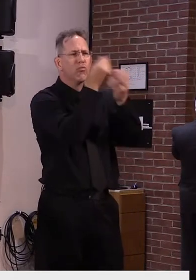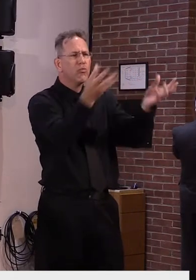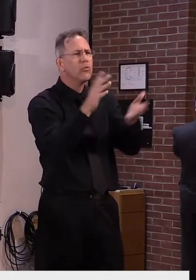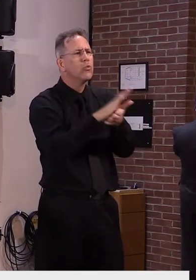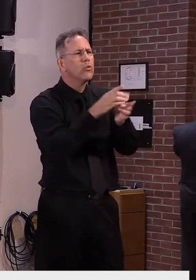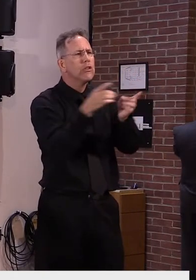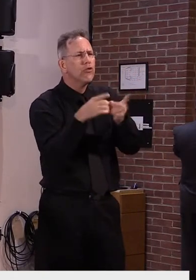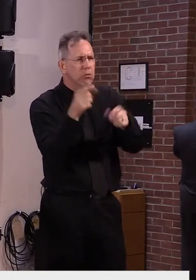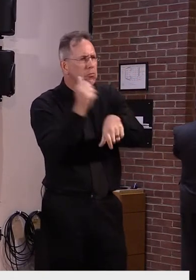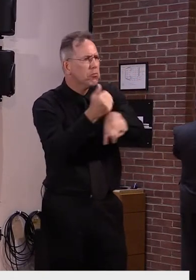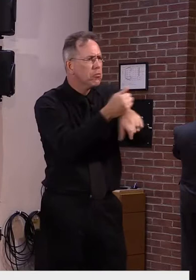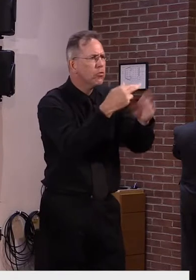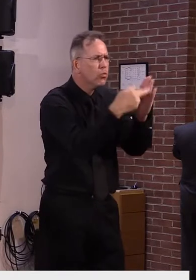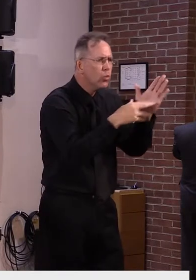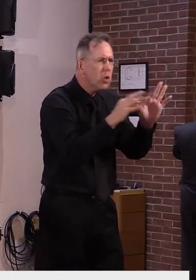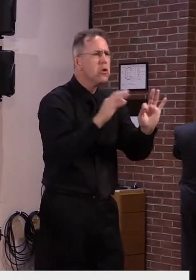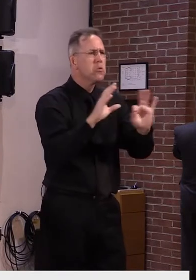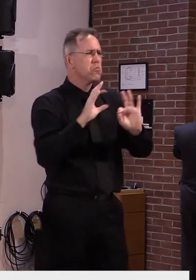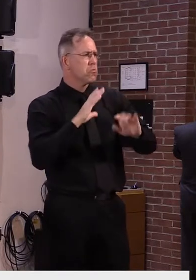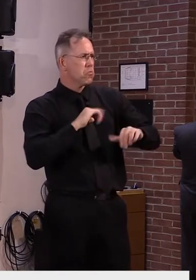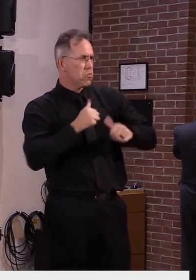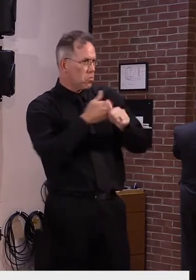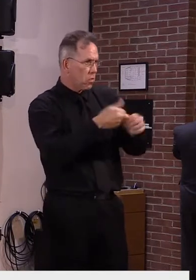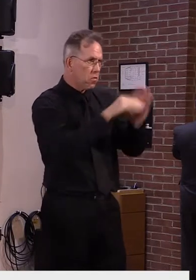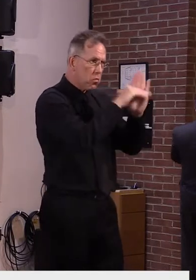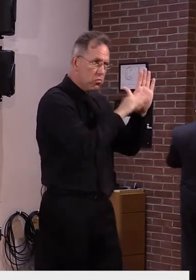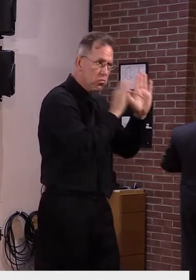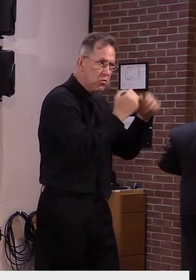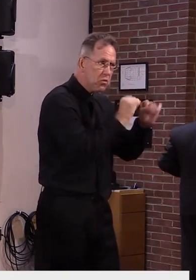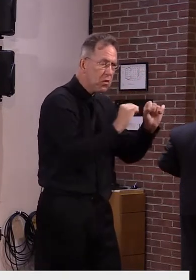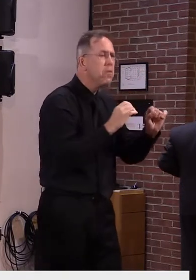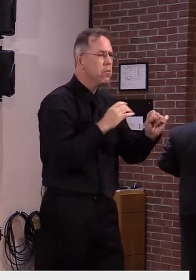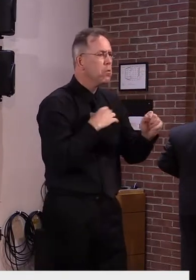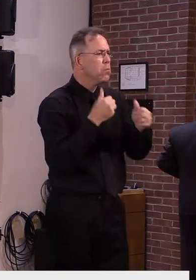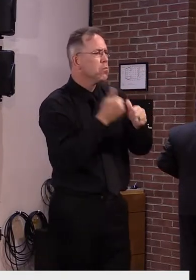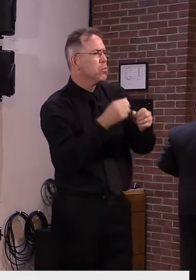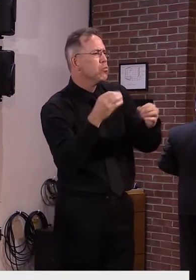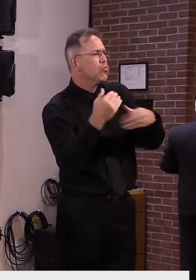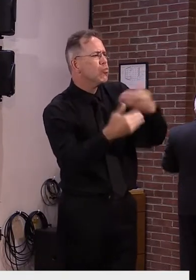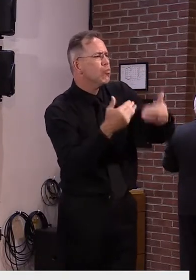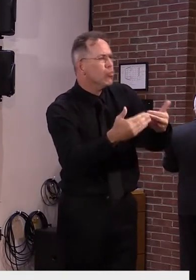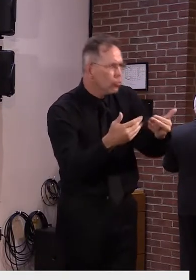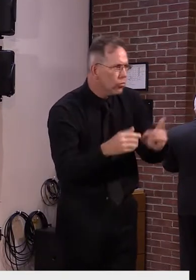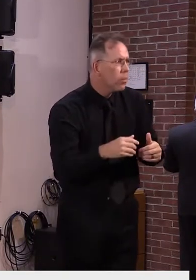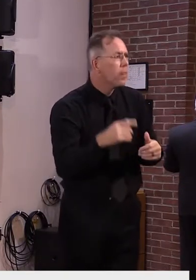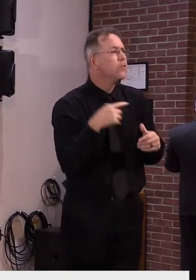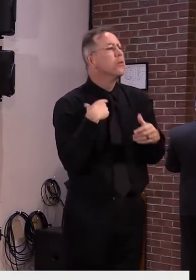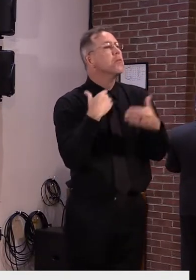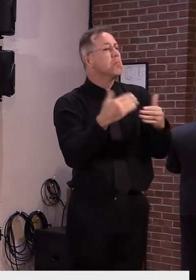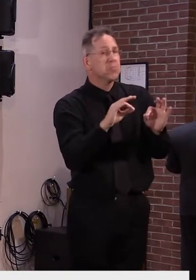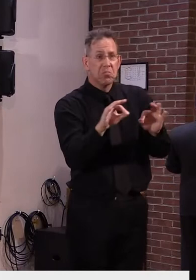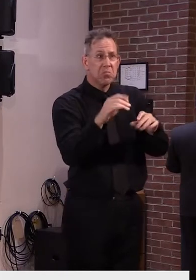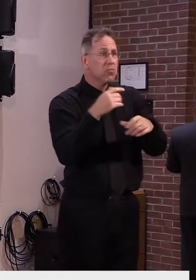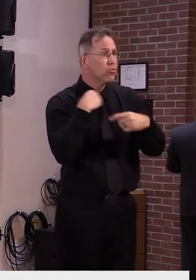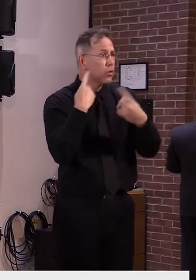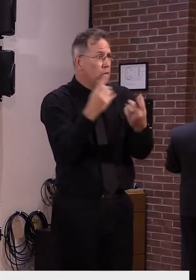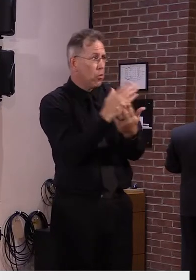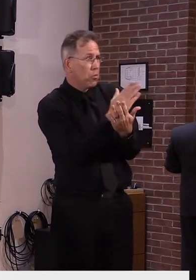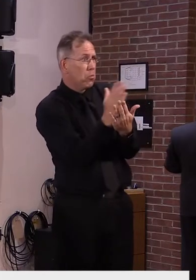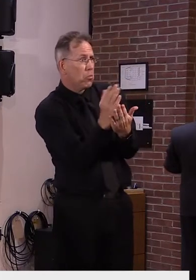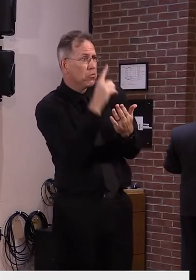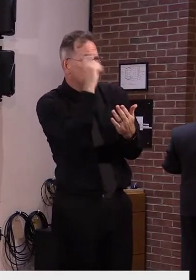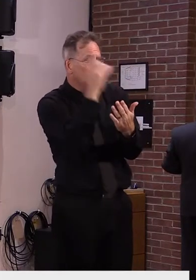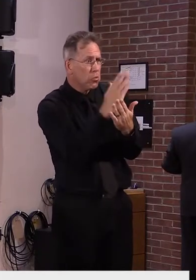Safely operating our schools in these dynamic conditions is a necessary precondition for the next phase, phase three, which is about addressing the educational needs